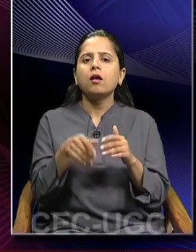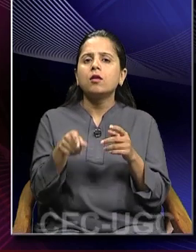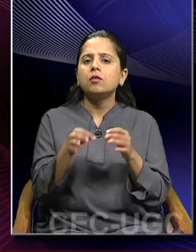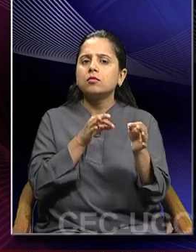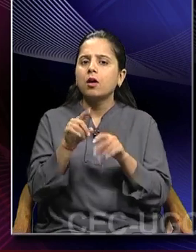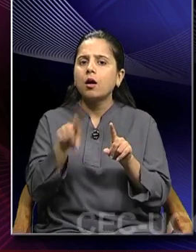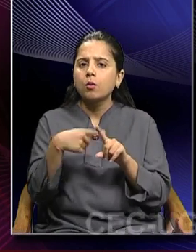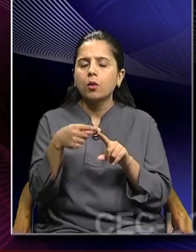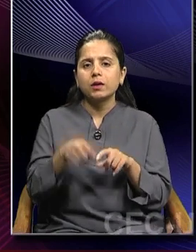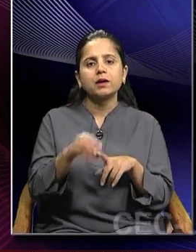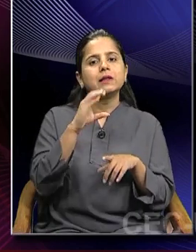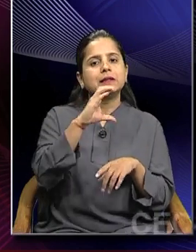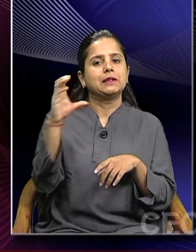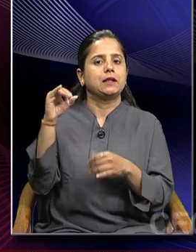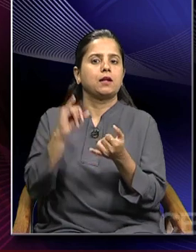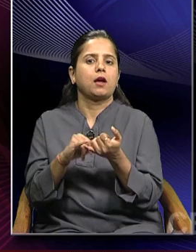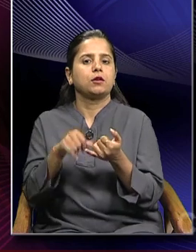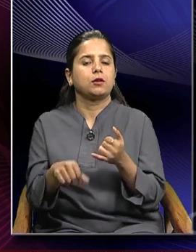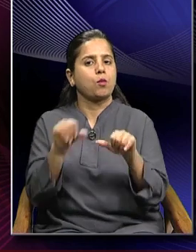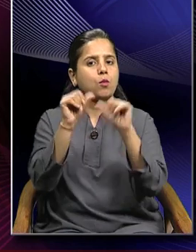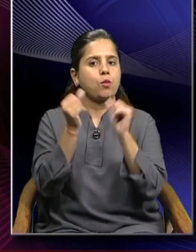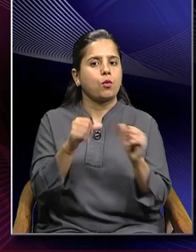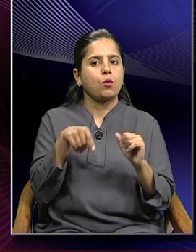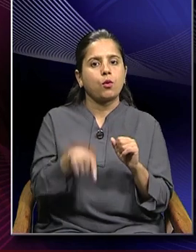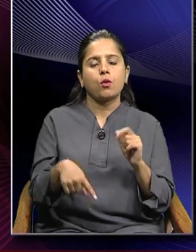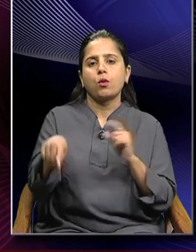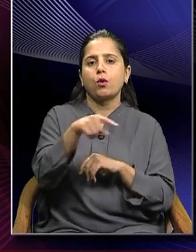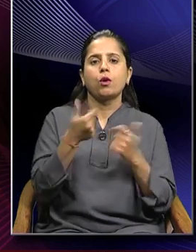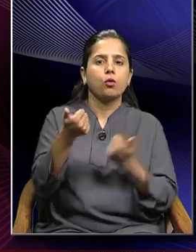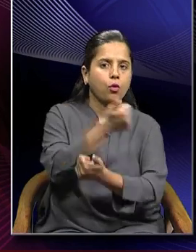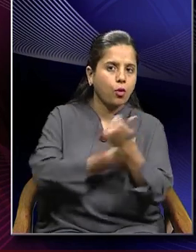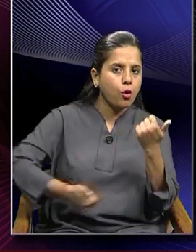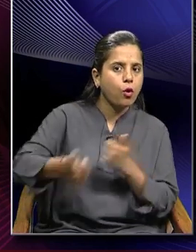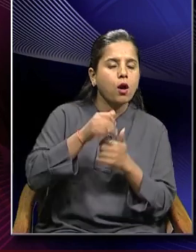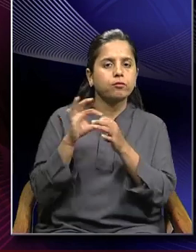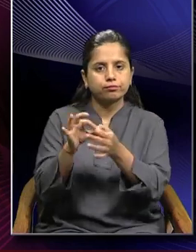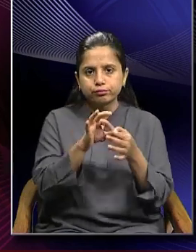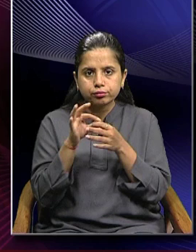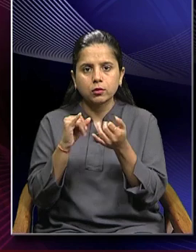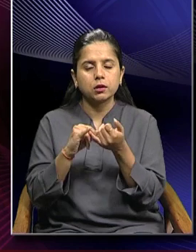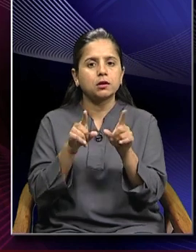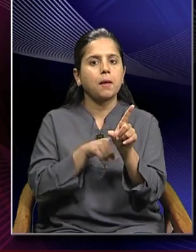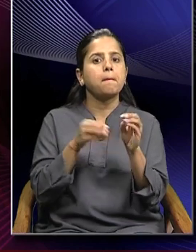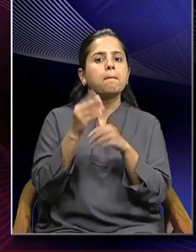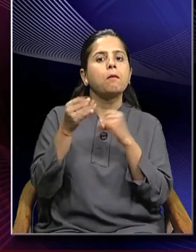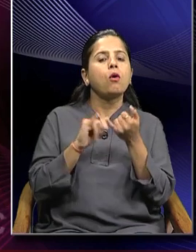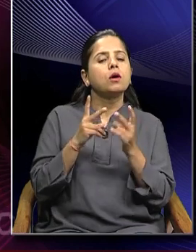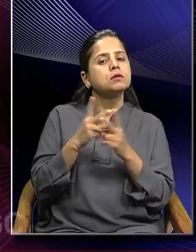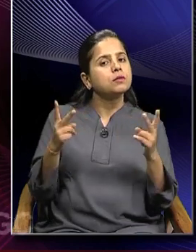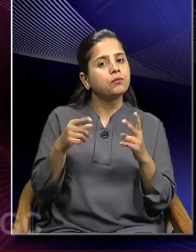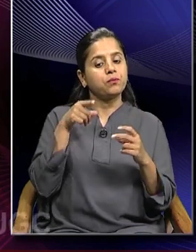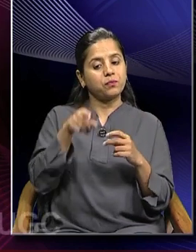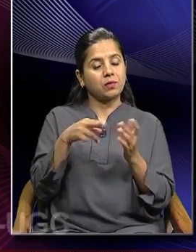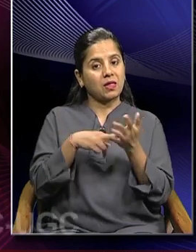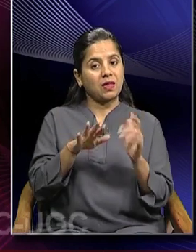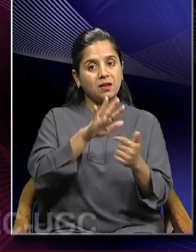the CCS model, where we talked about competition, cooperation and symbiosis, where the nature